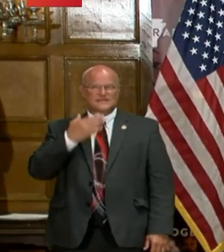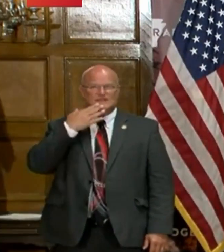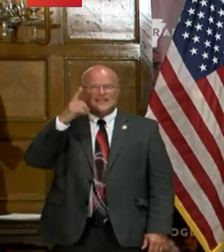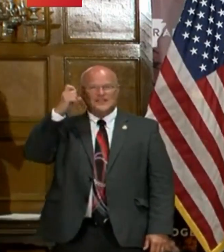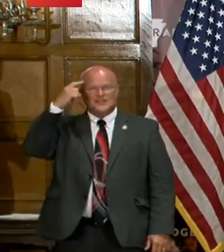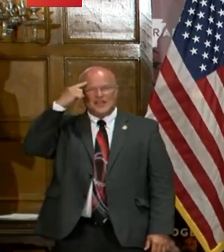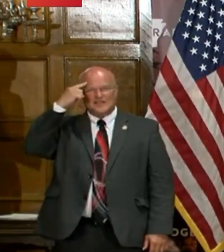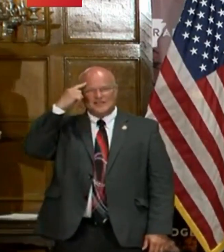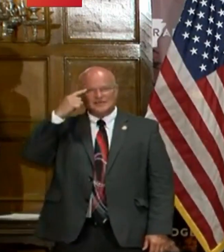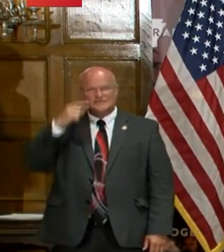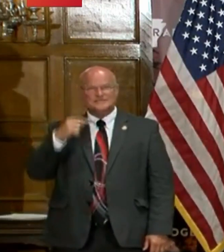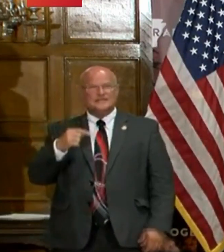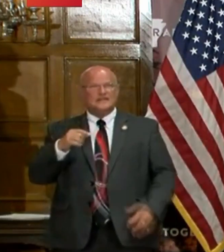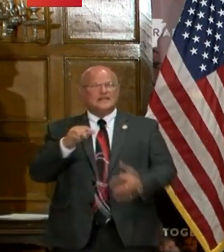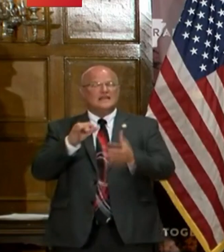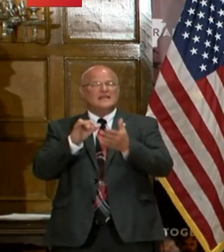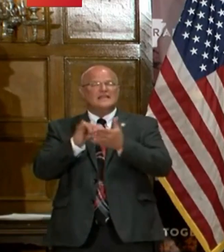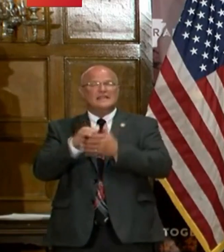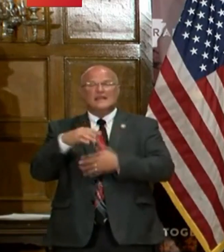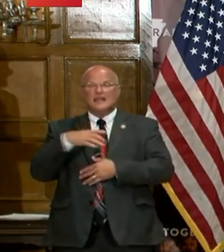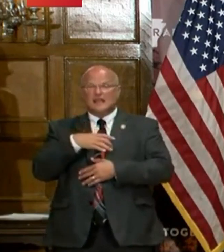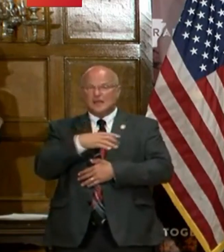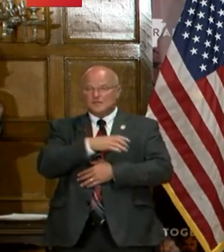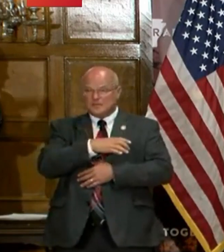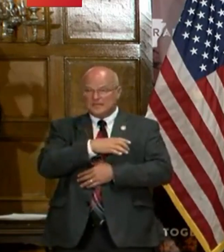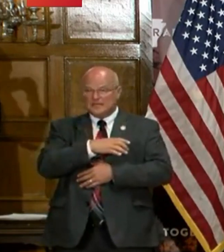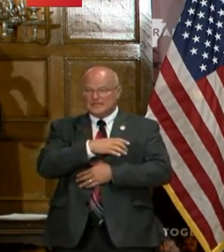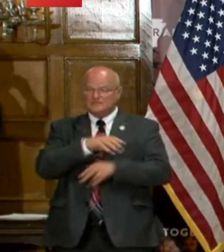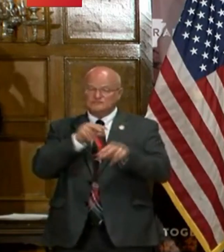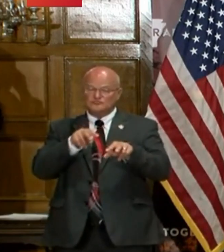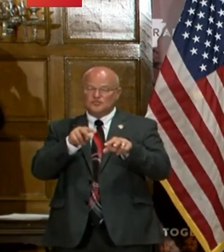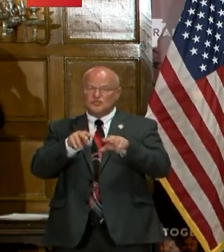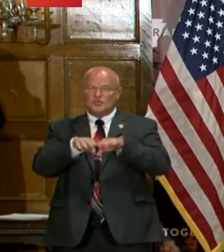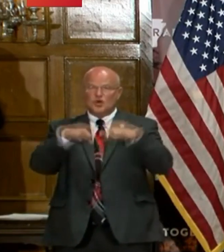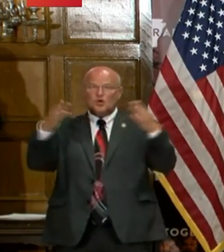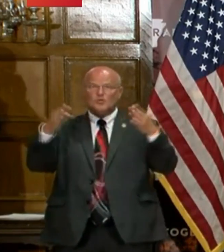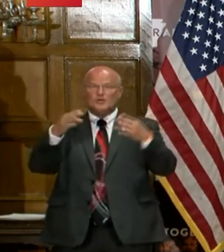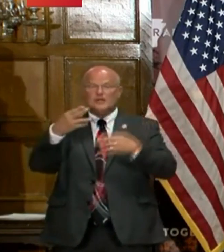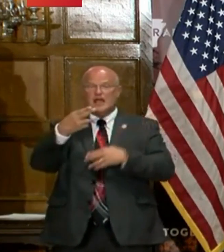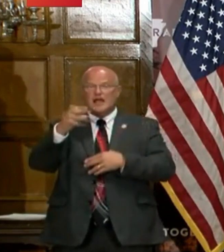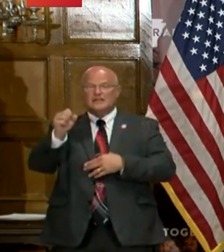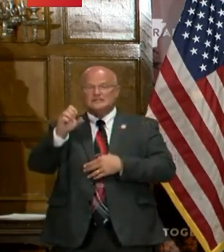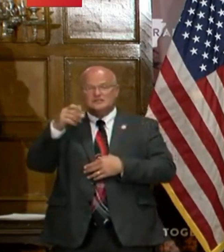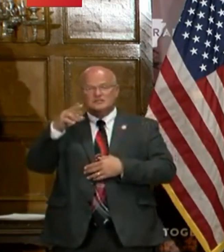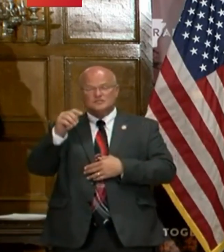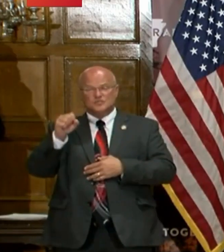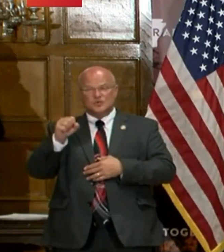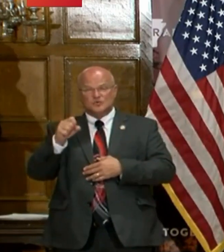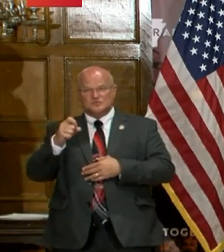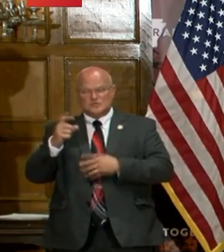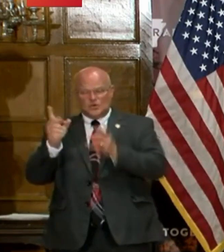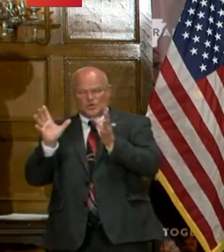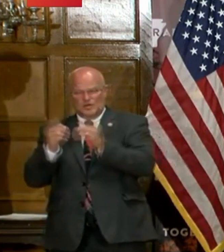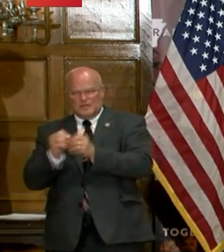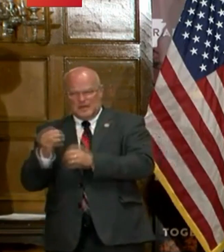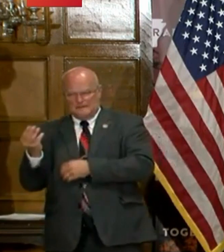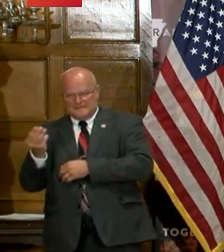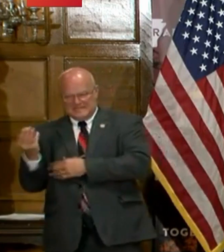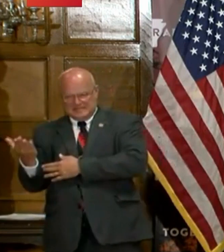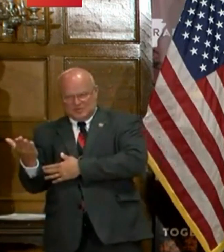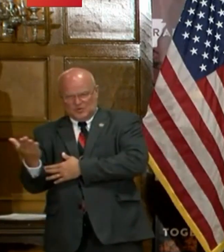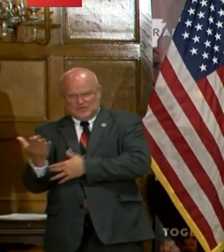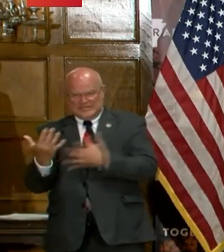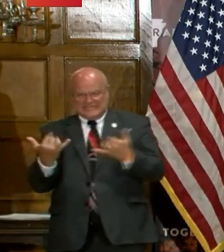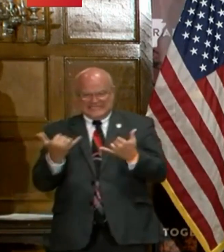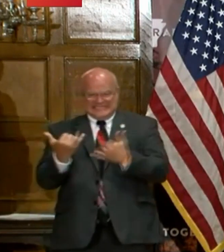Thanks, Governor. The committee to look at reopening high school sports has met twice now, once on Monday morning and then once this